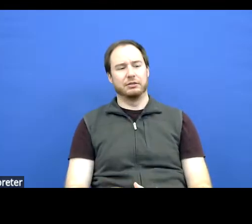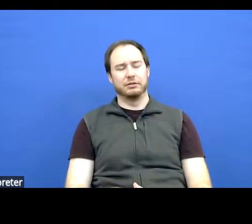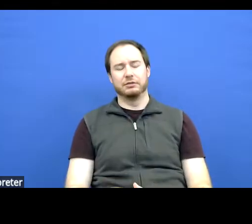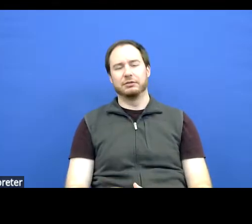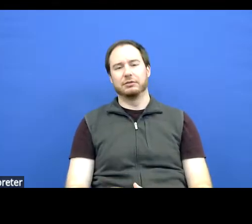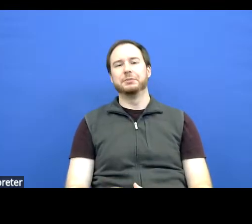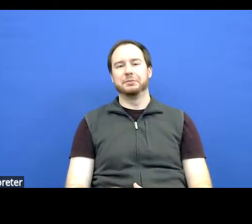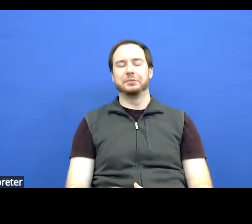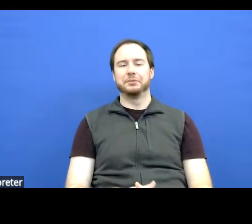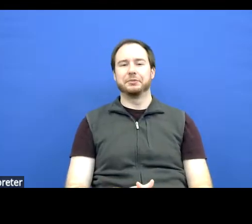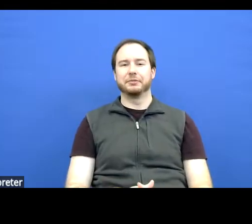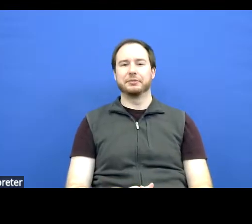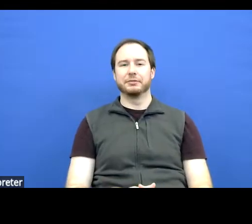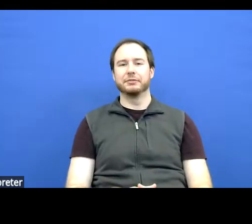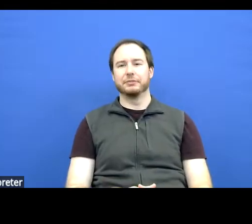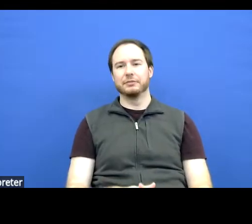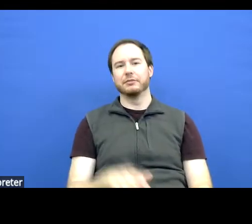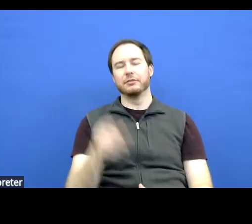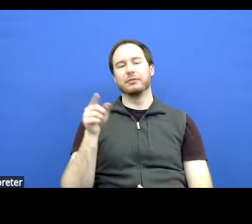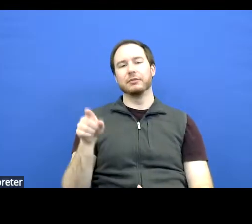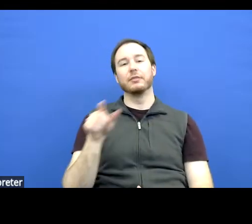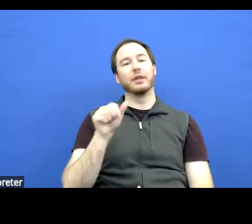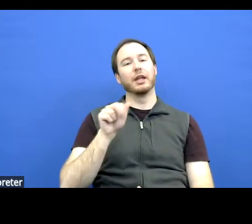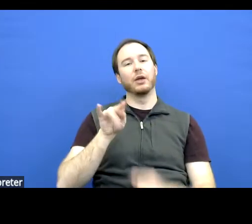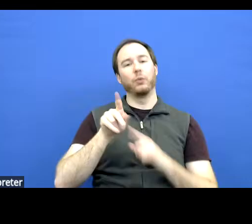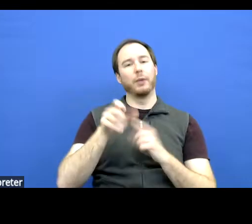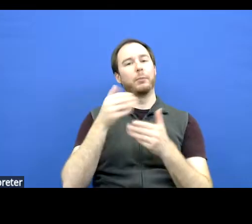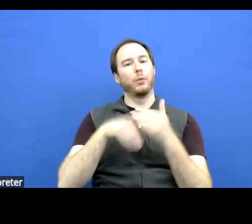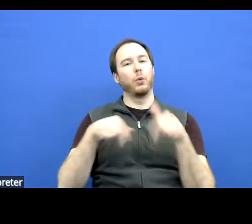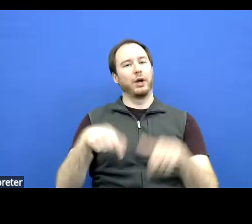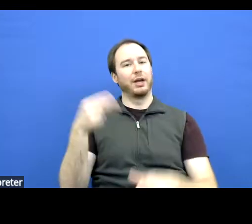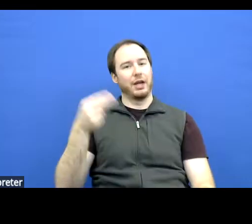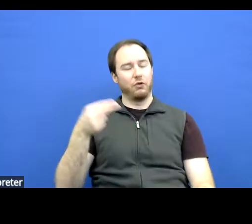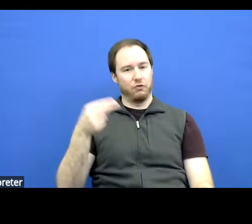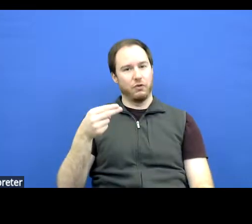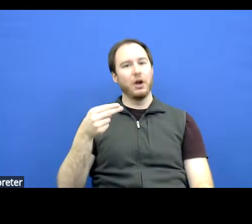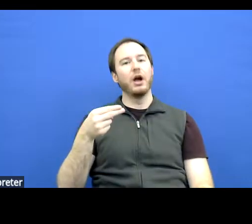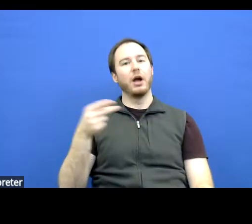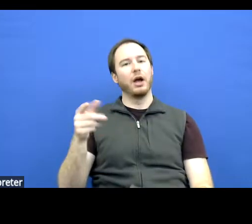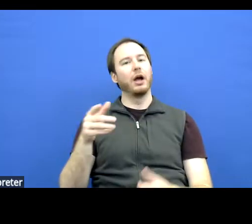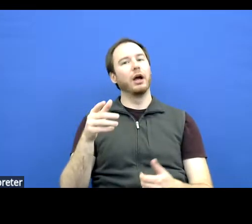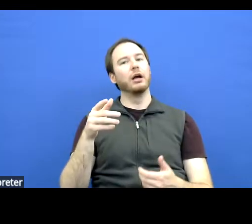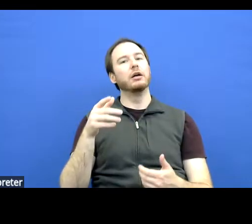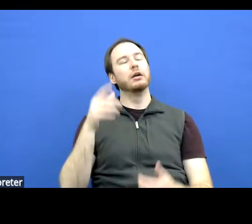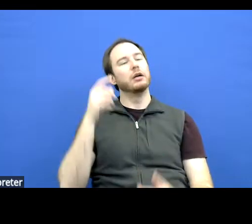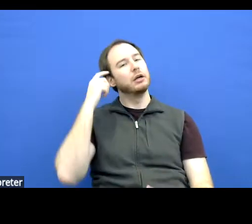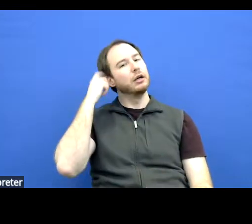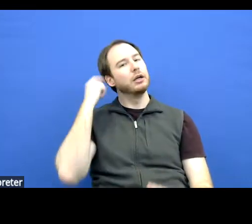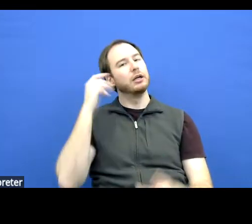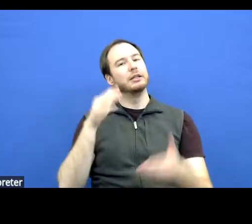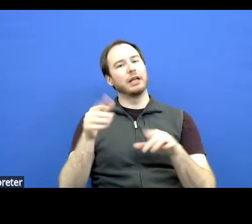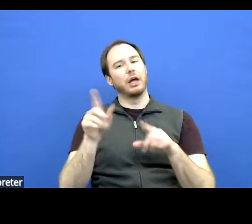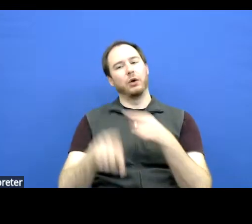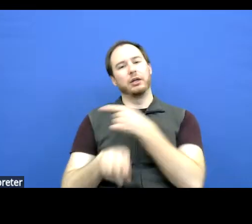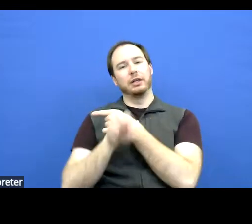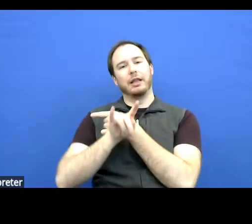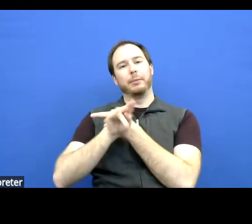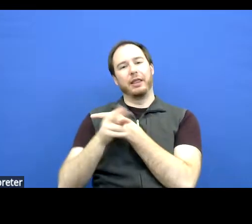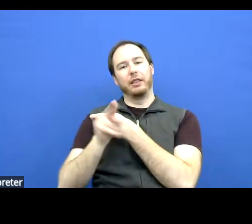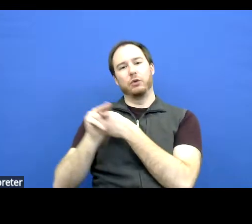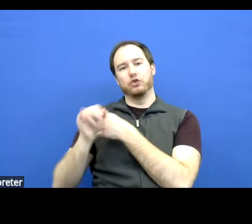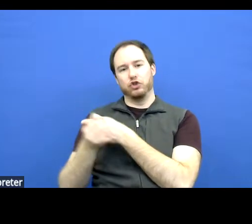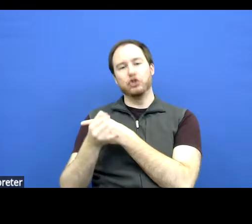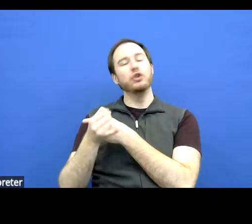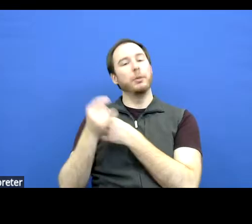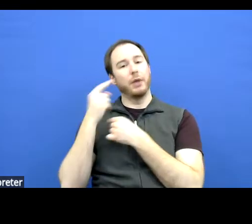right. Antoinette was born here in Henrietta, and she died in Elizabeth, New Jersey. She